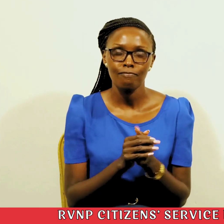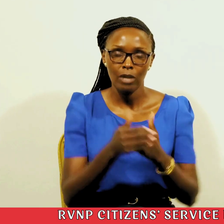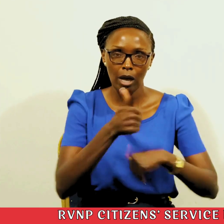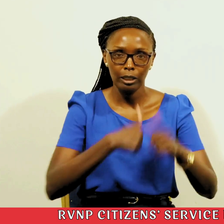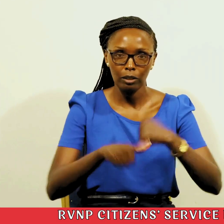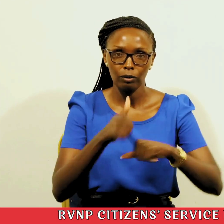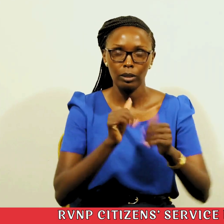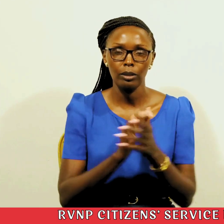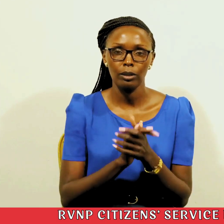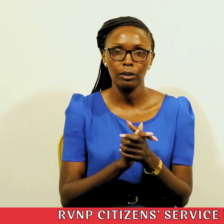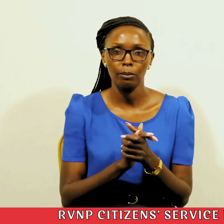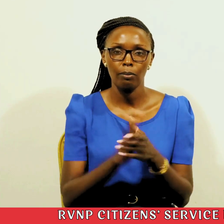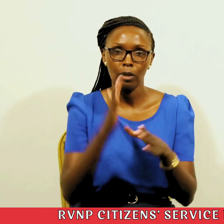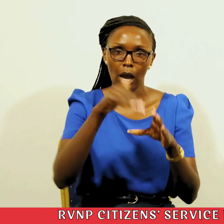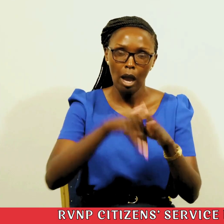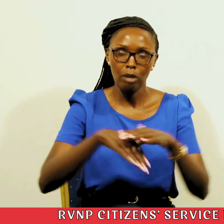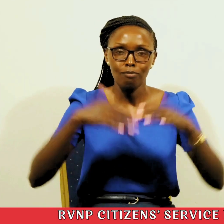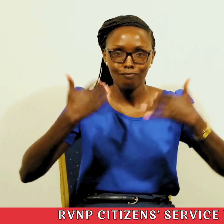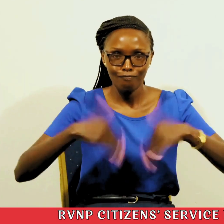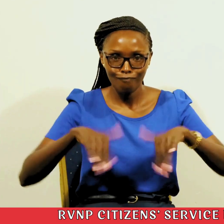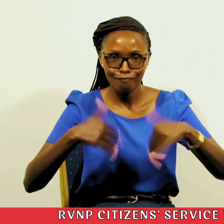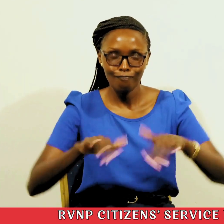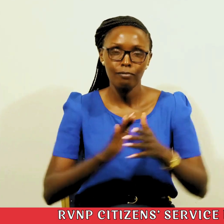Indoor games, ball games,